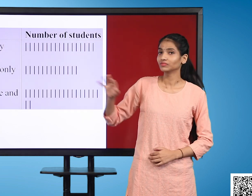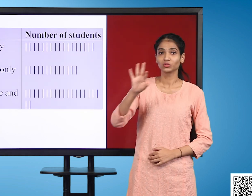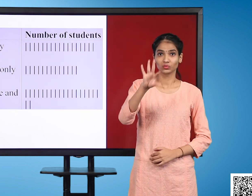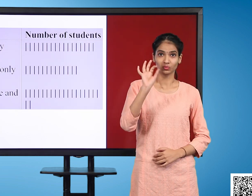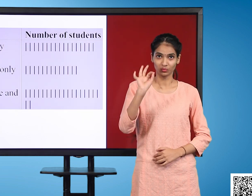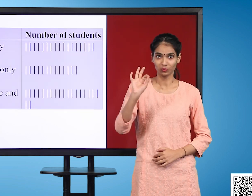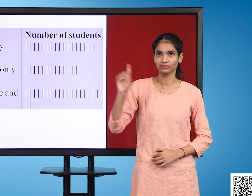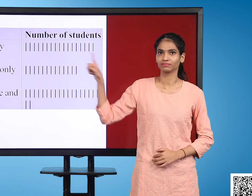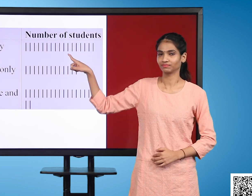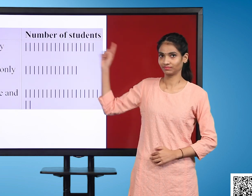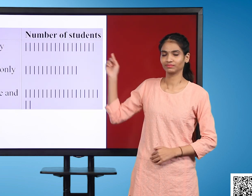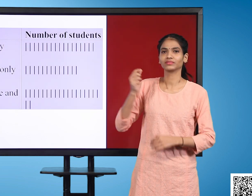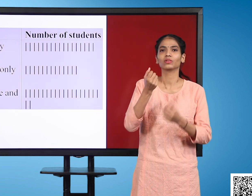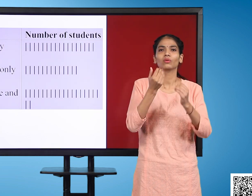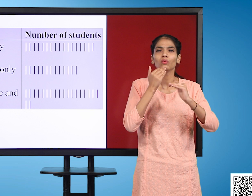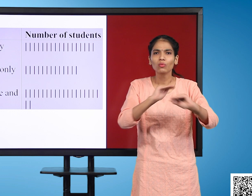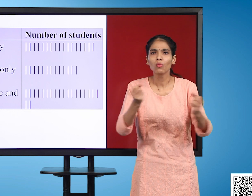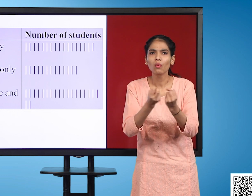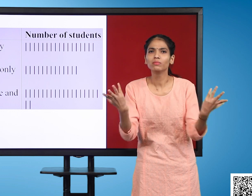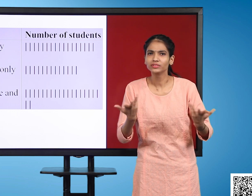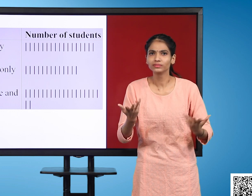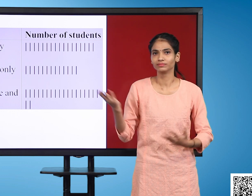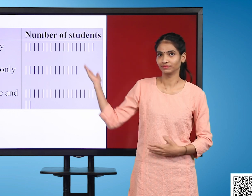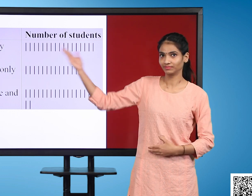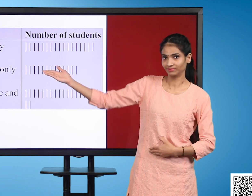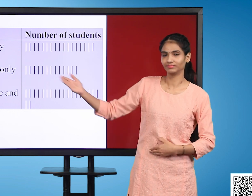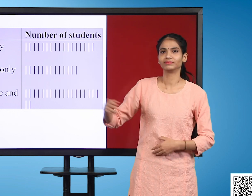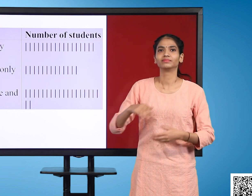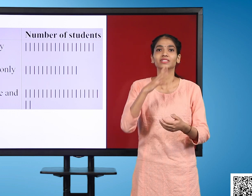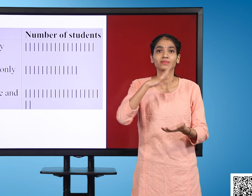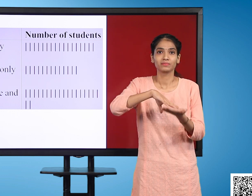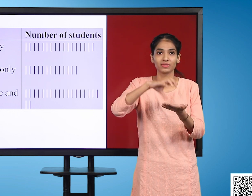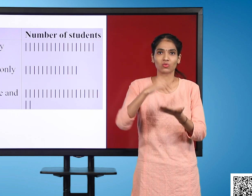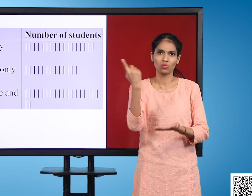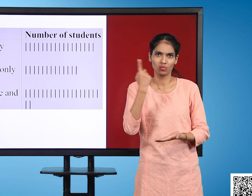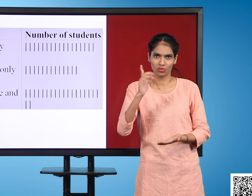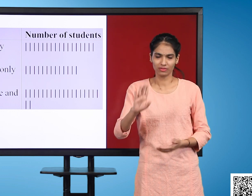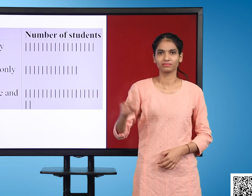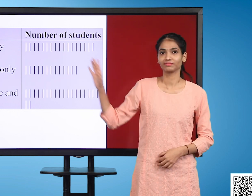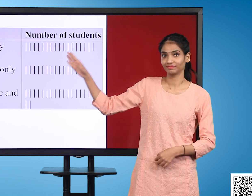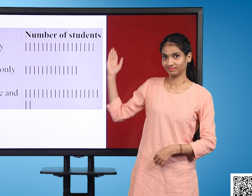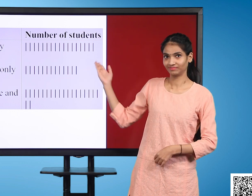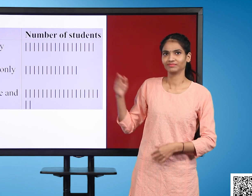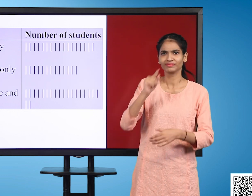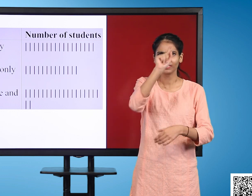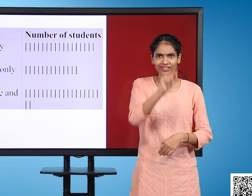The table is like this: column 1 choice, column 2 number of students. Rice only,